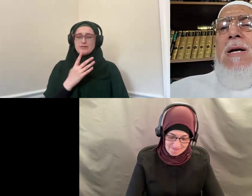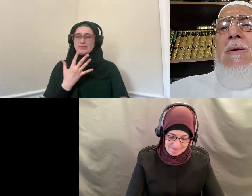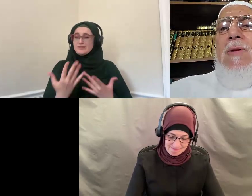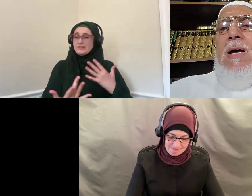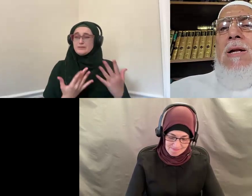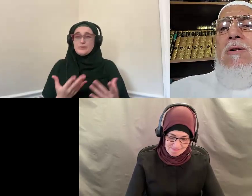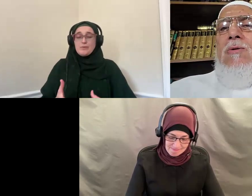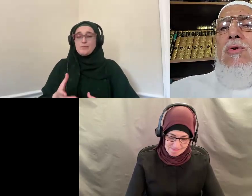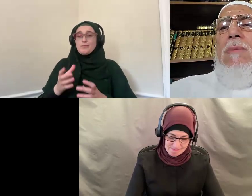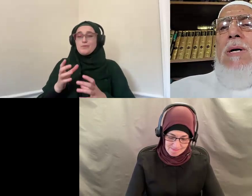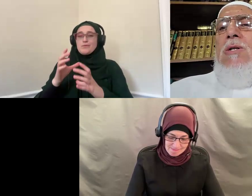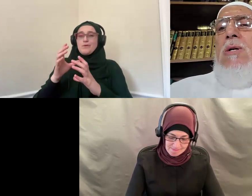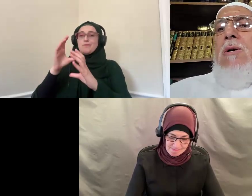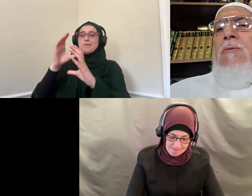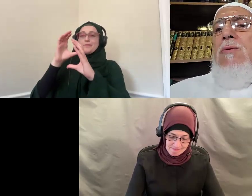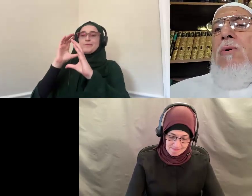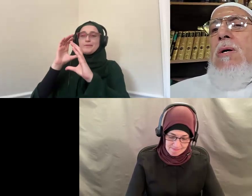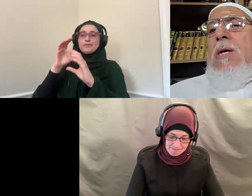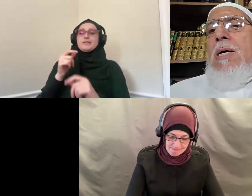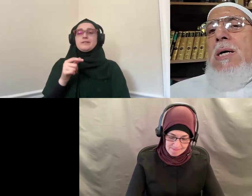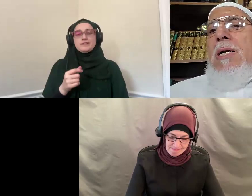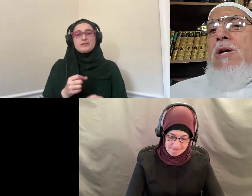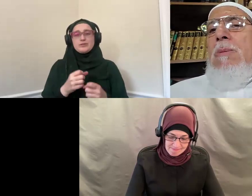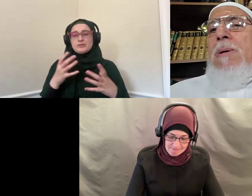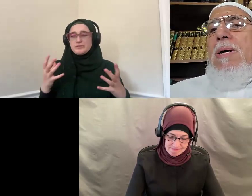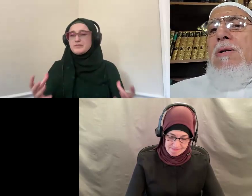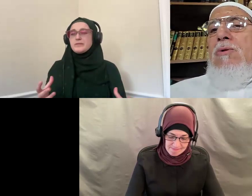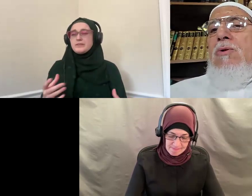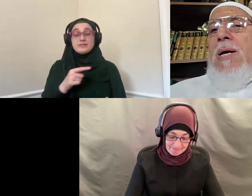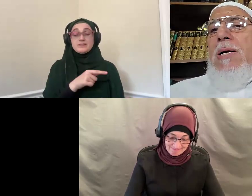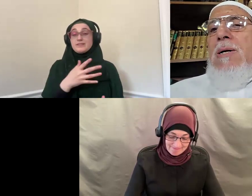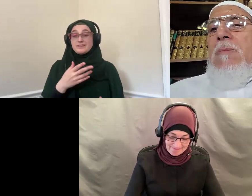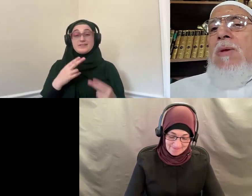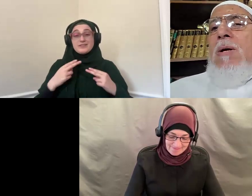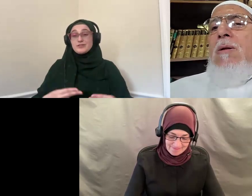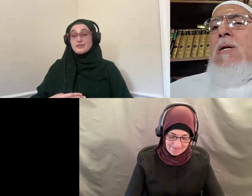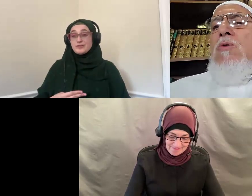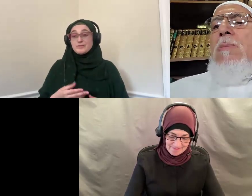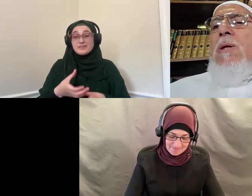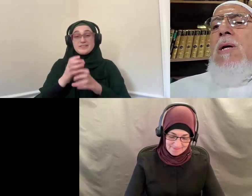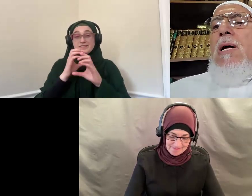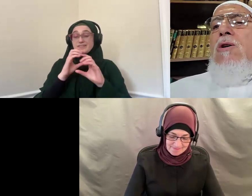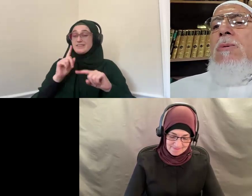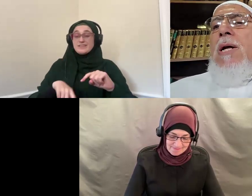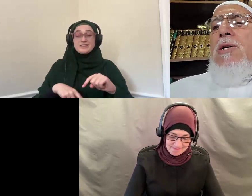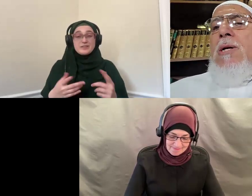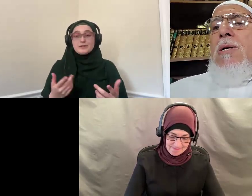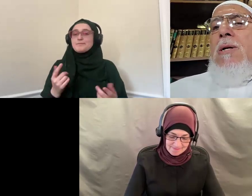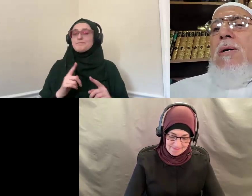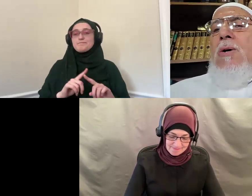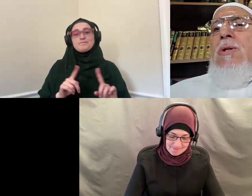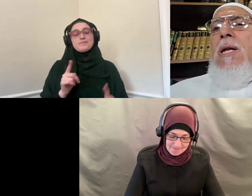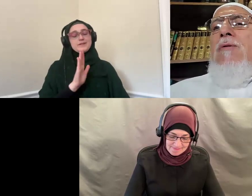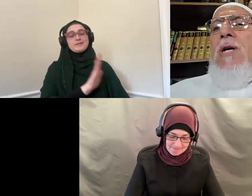fast and too much for any human being to drink. This will be their